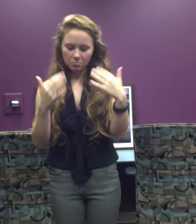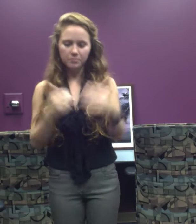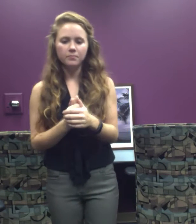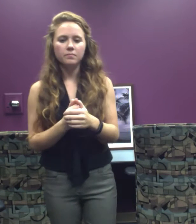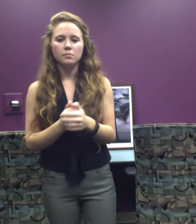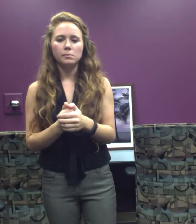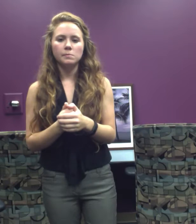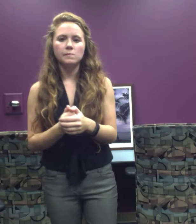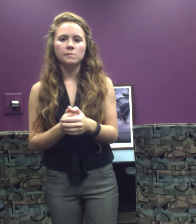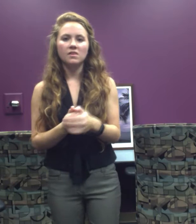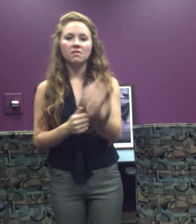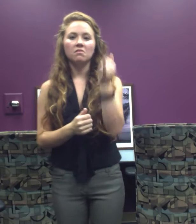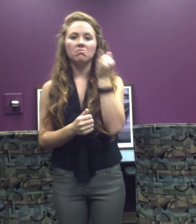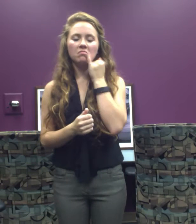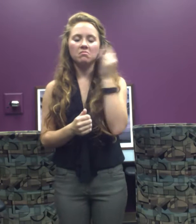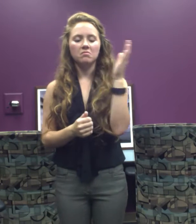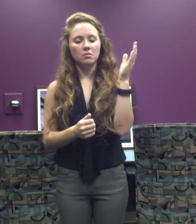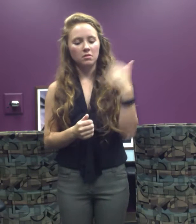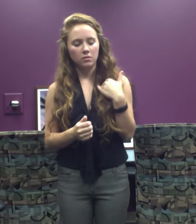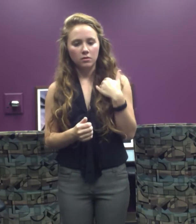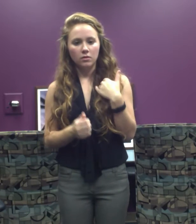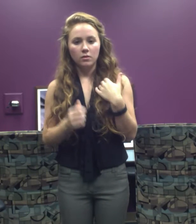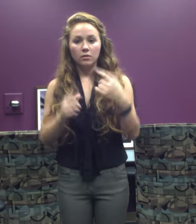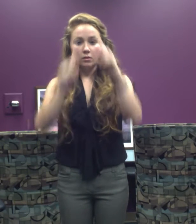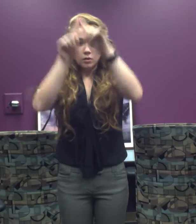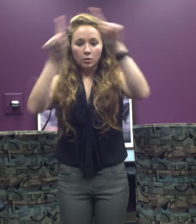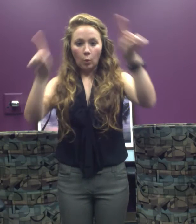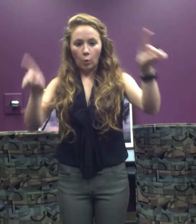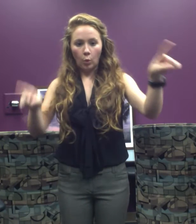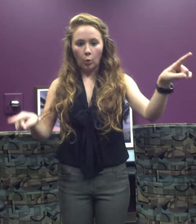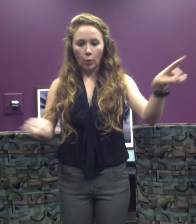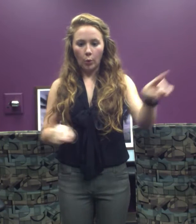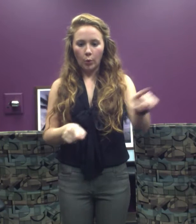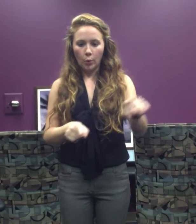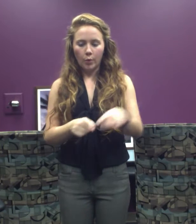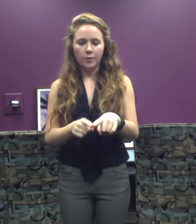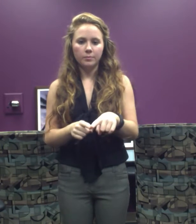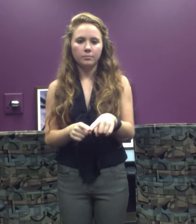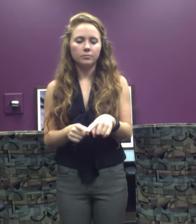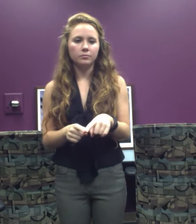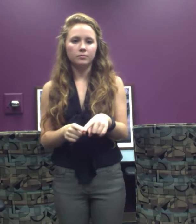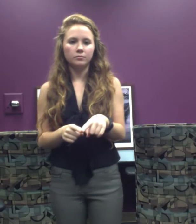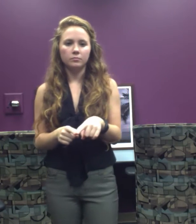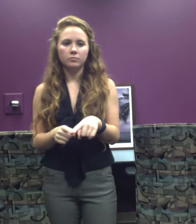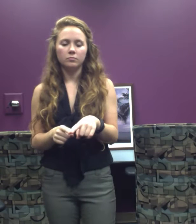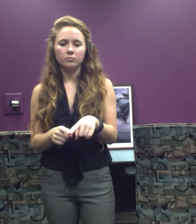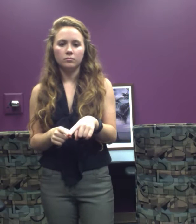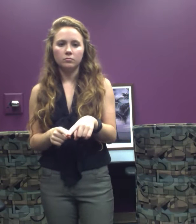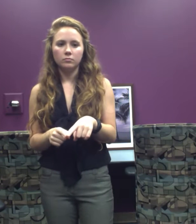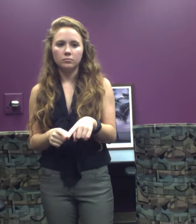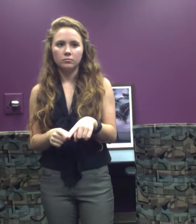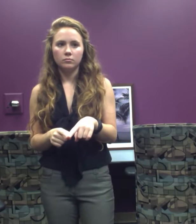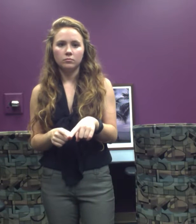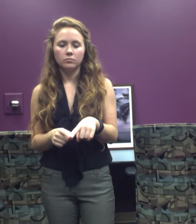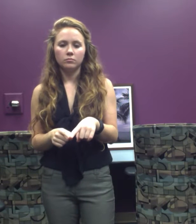a long enough triangle, excuse me? If you had a long enough triangle, that would make it very